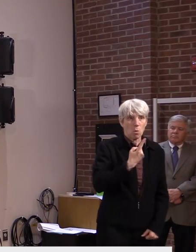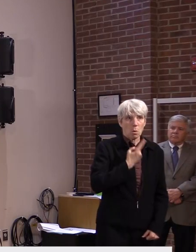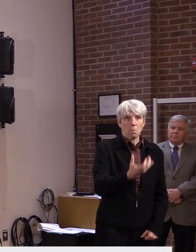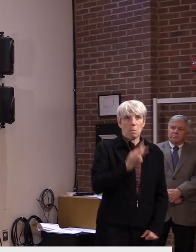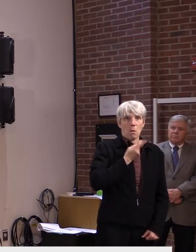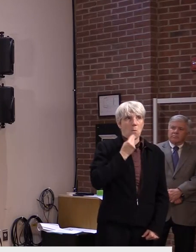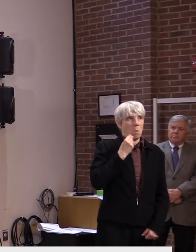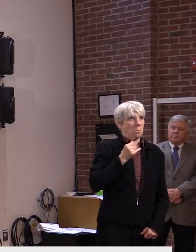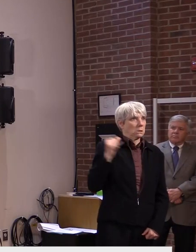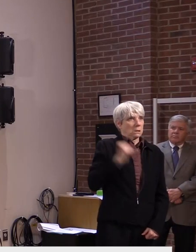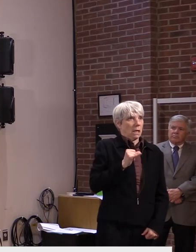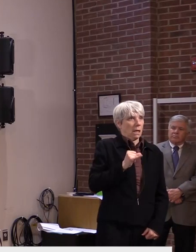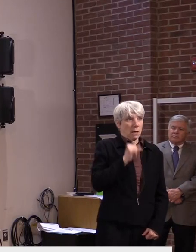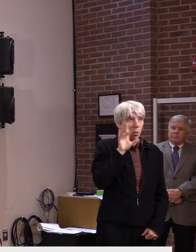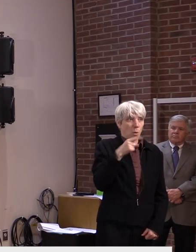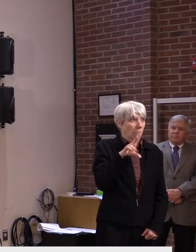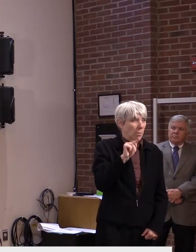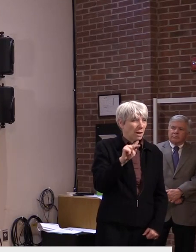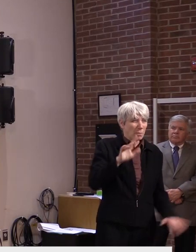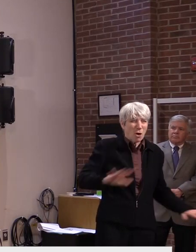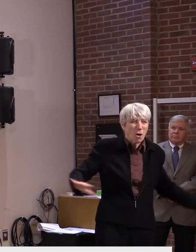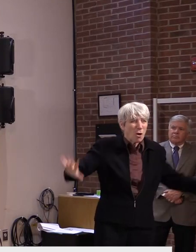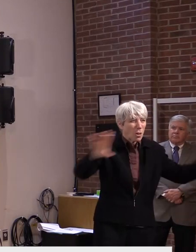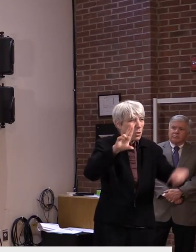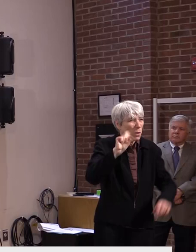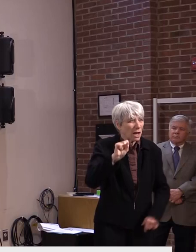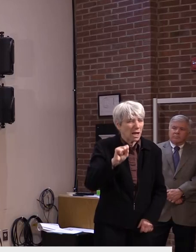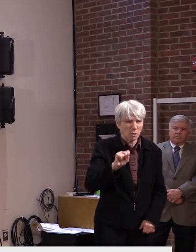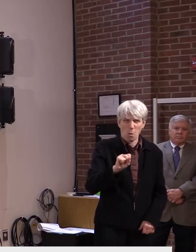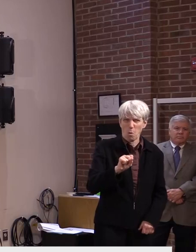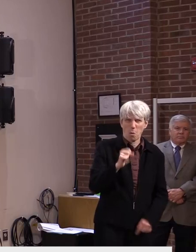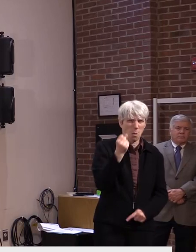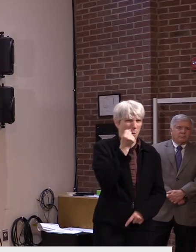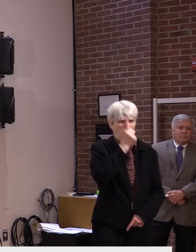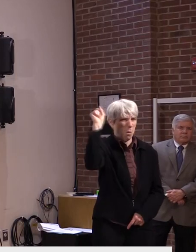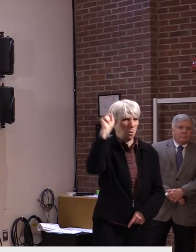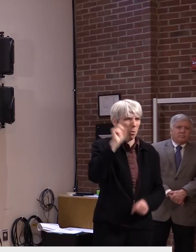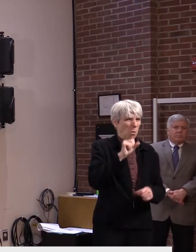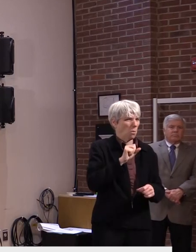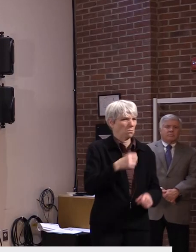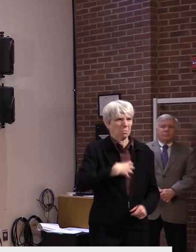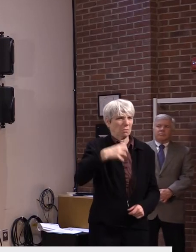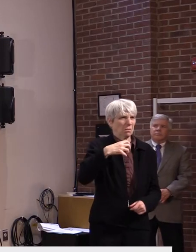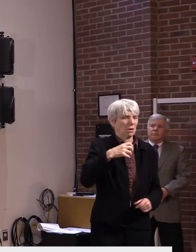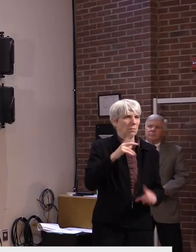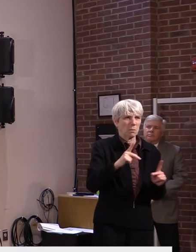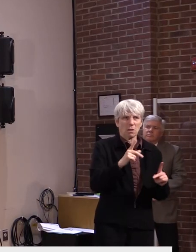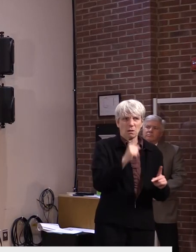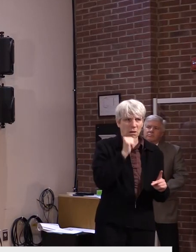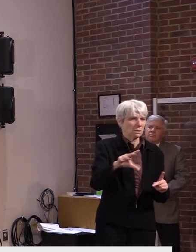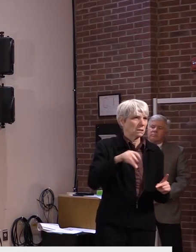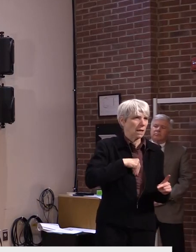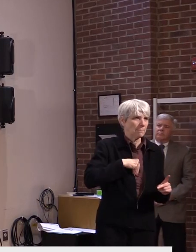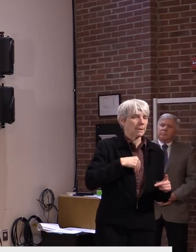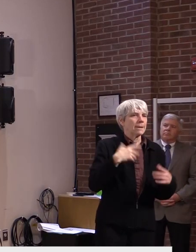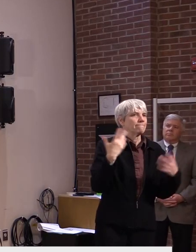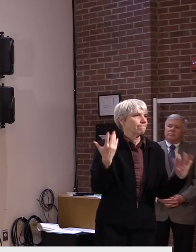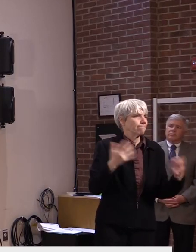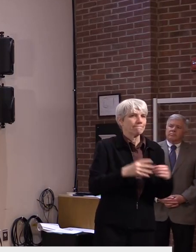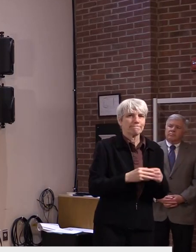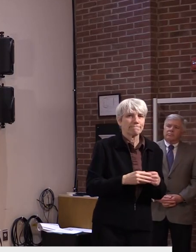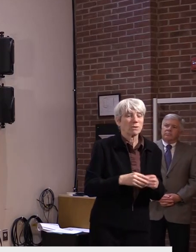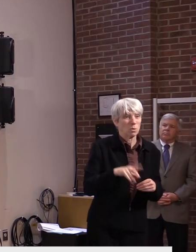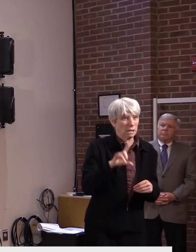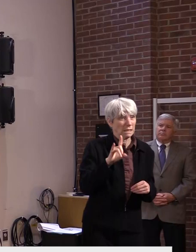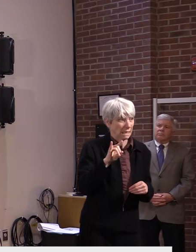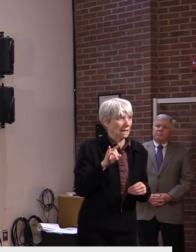Vermont, but anywhere in the country, would be intolerable for many. And that's a very different circumstance. We had